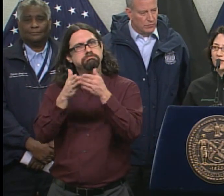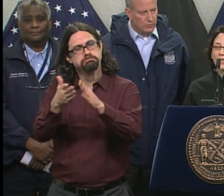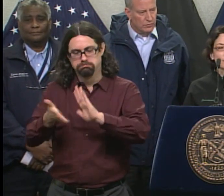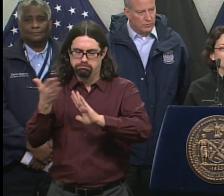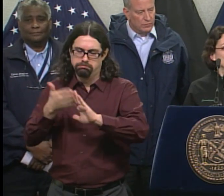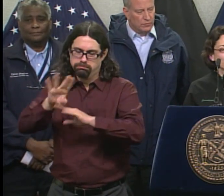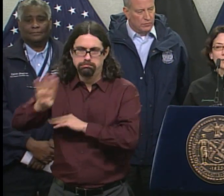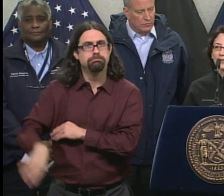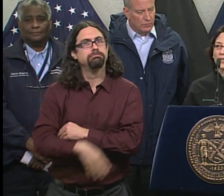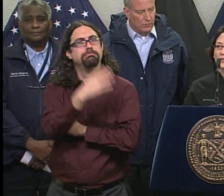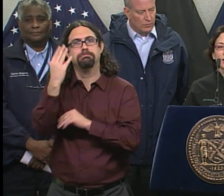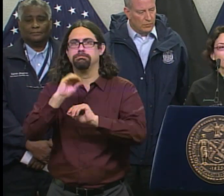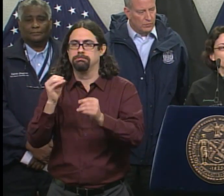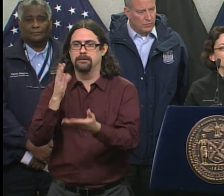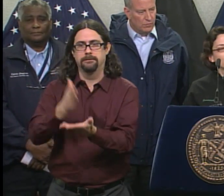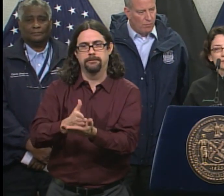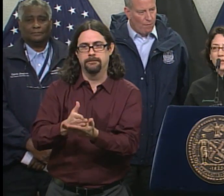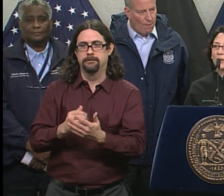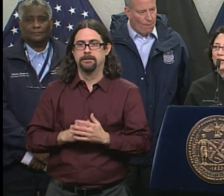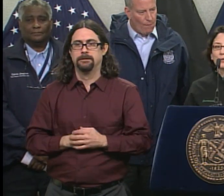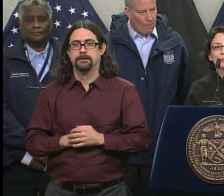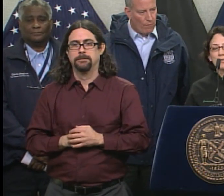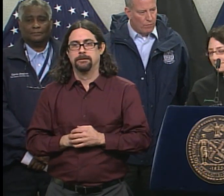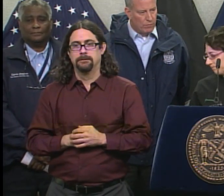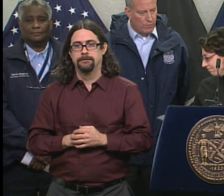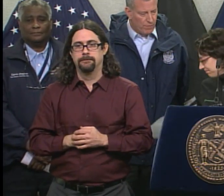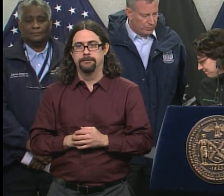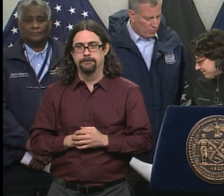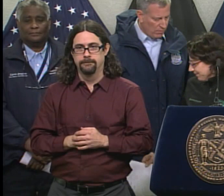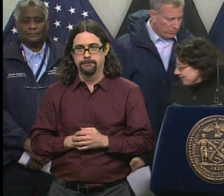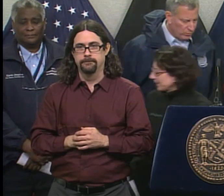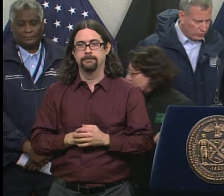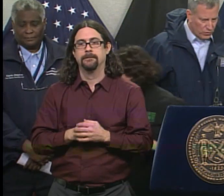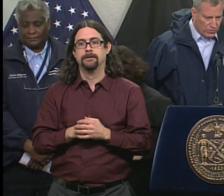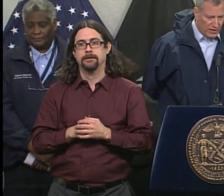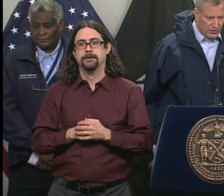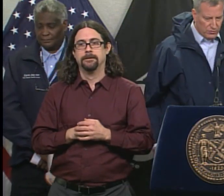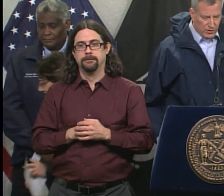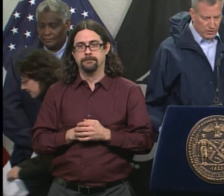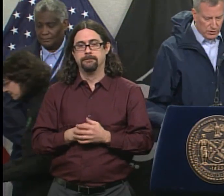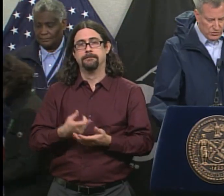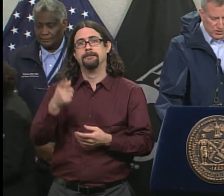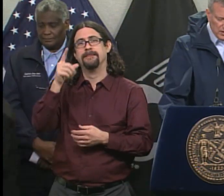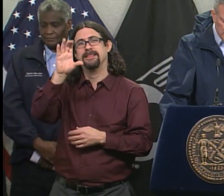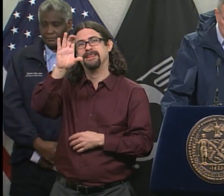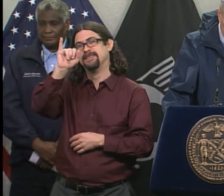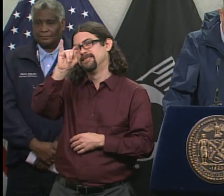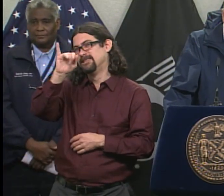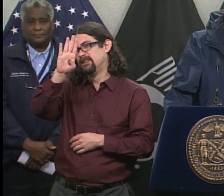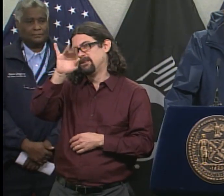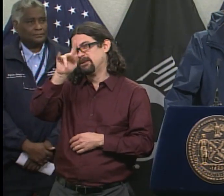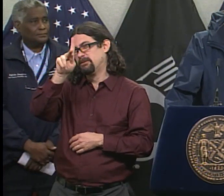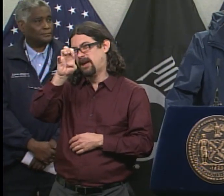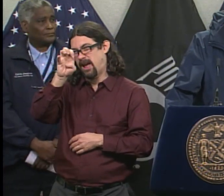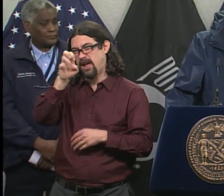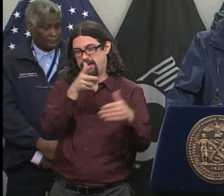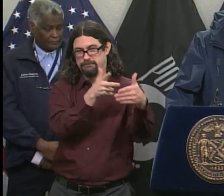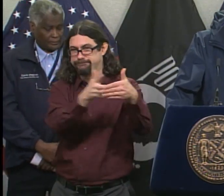but stay tuned. Hopefully in the next day or two, you can get back on your bikes. Thank you very much. Now, again,